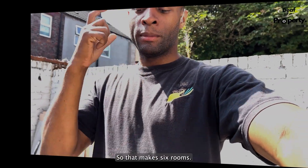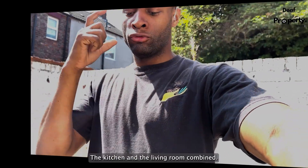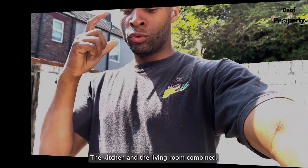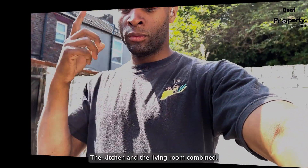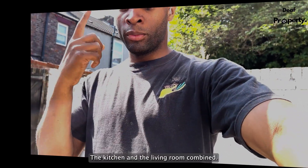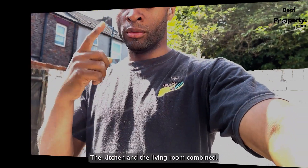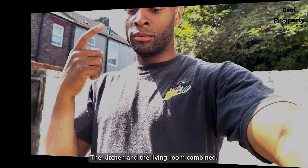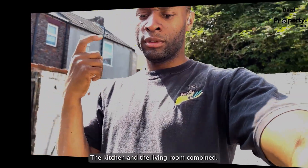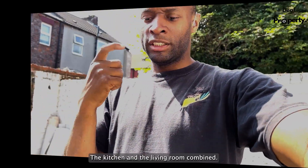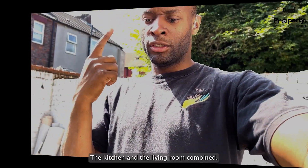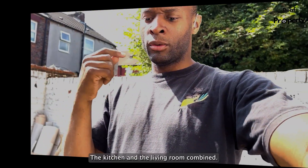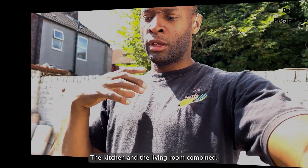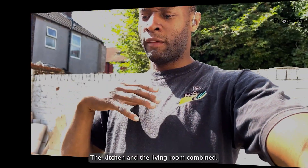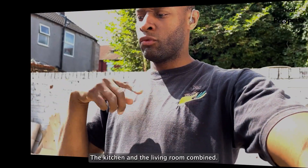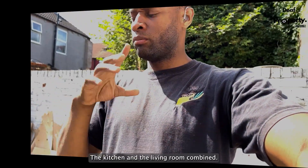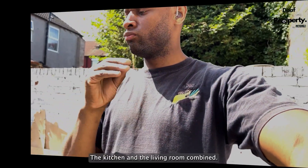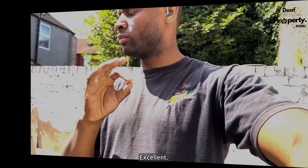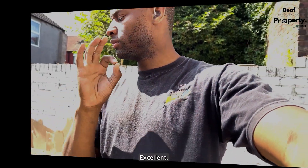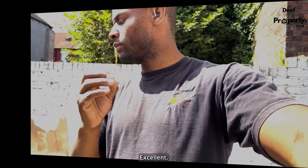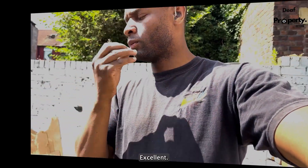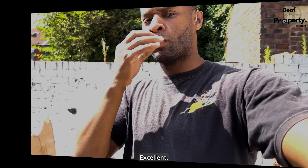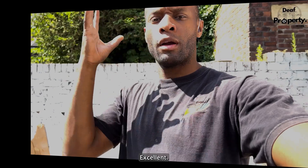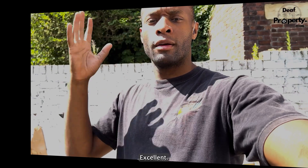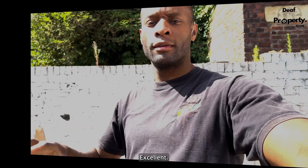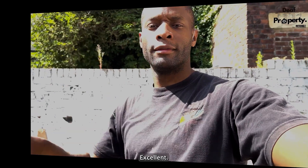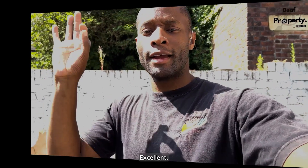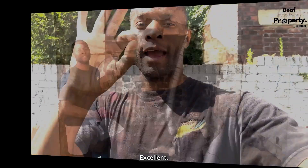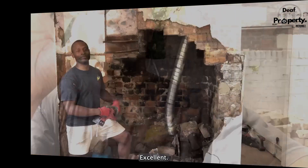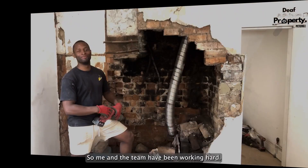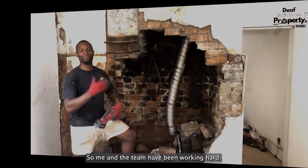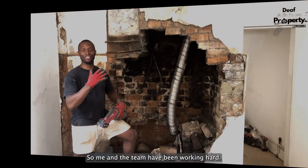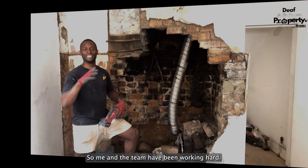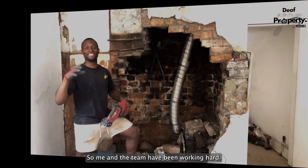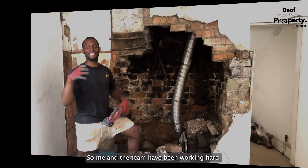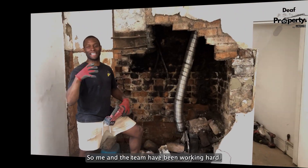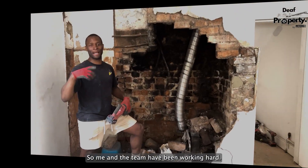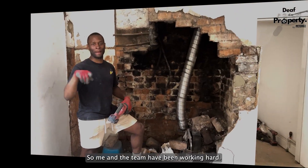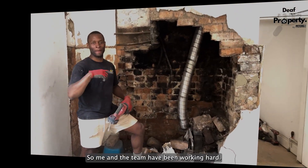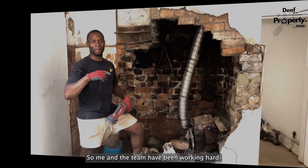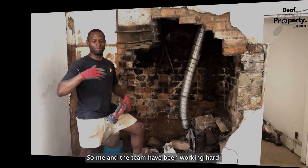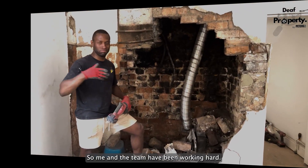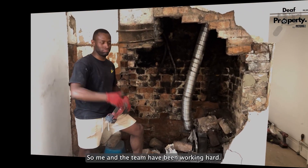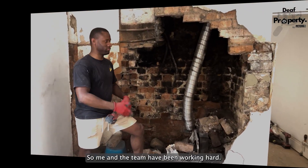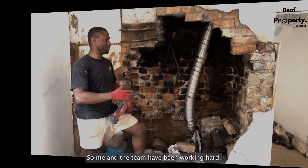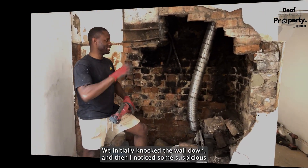the kitchen and the living room combined. Excellent. So me and the team have been working hard.